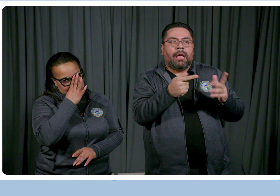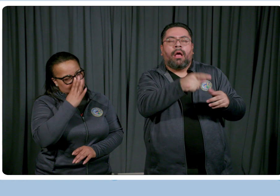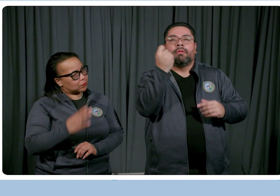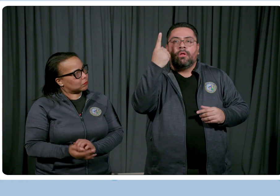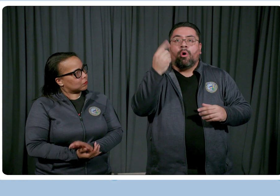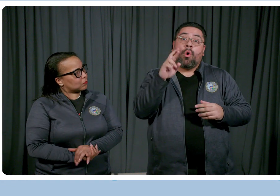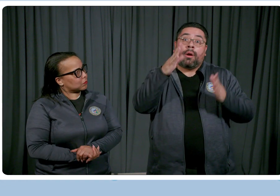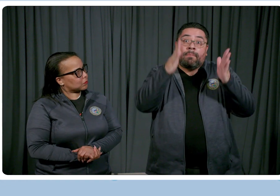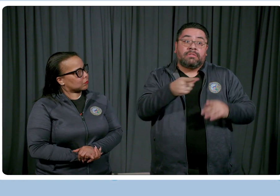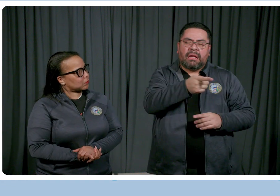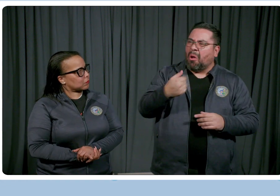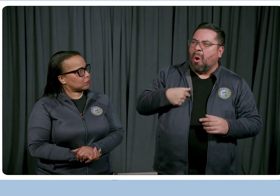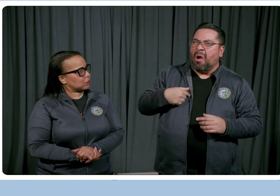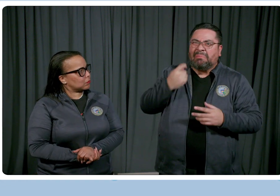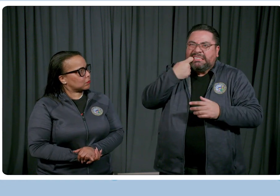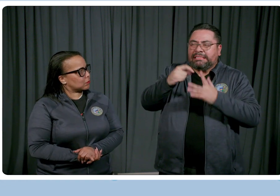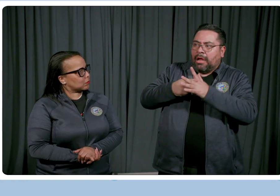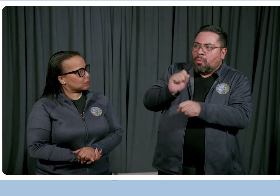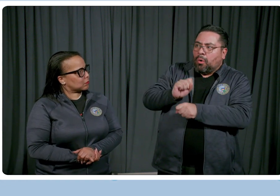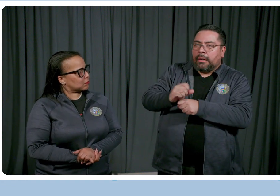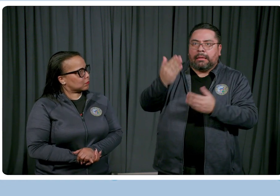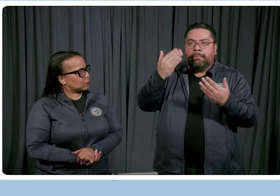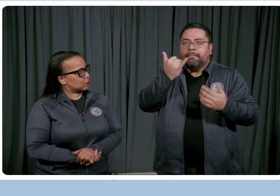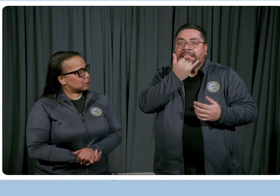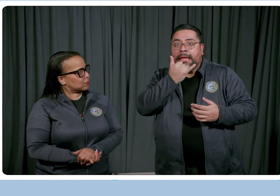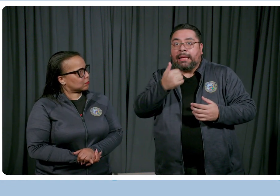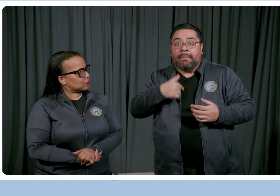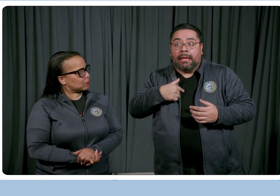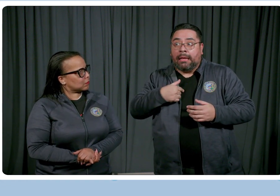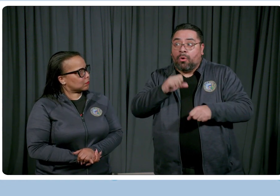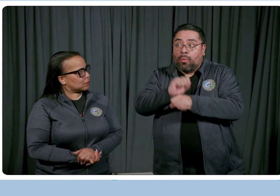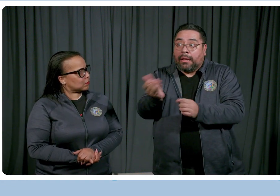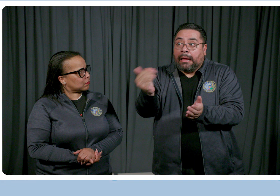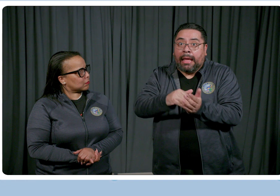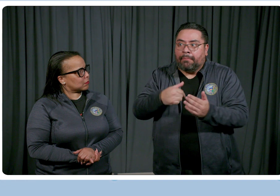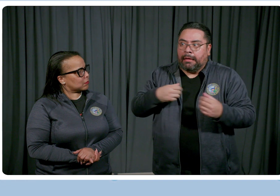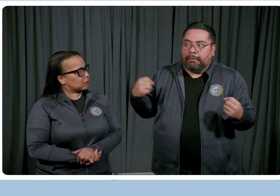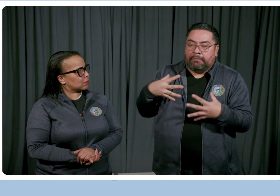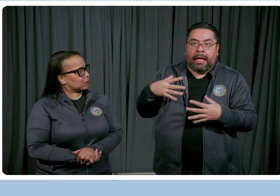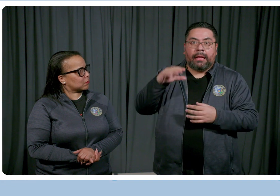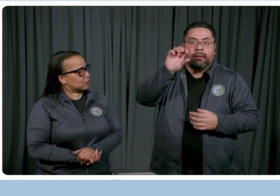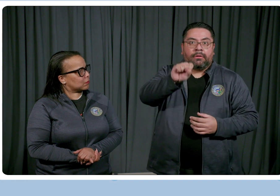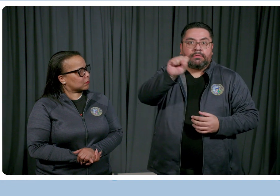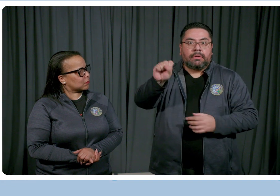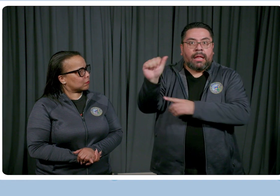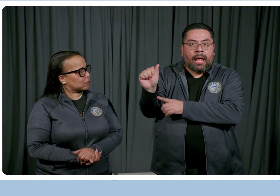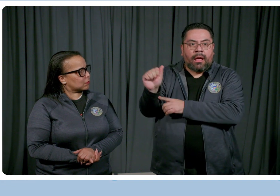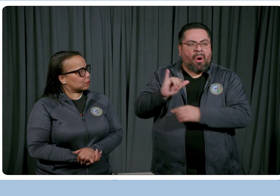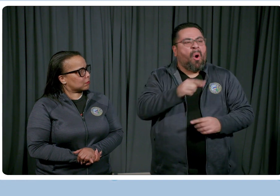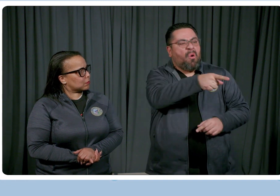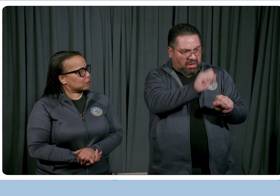and they're like, oh, I don't know if I made a mistake of going to work because now I'm afraid that Social Security is going to